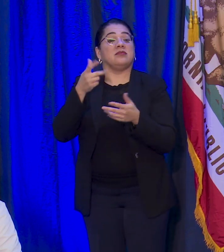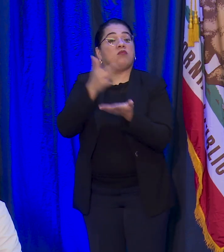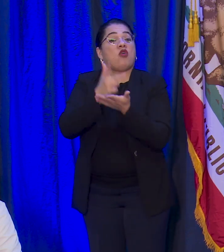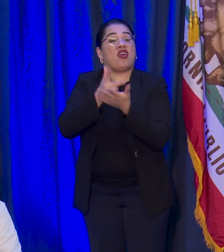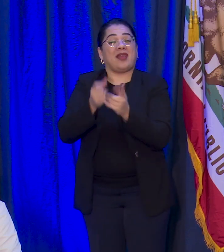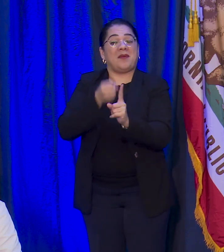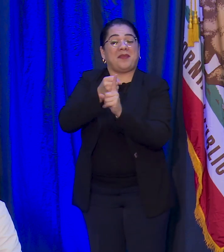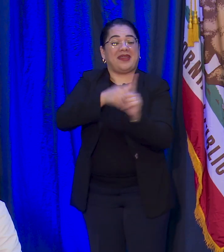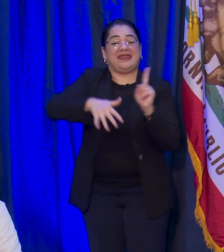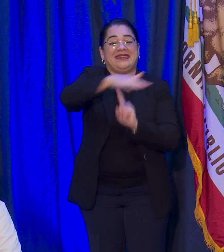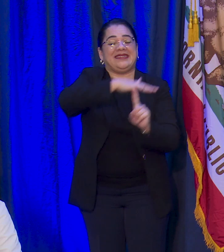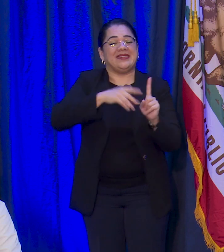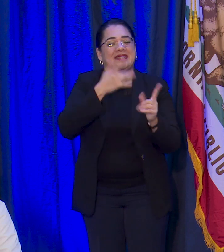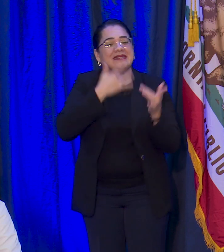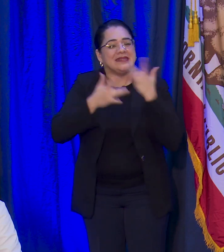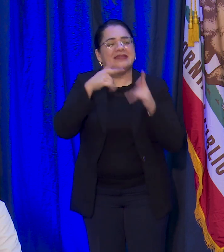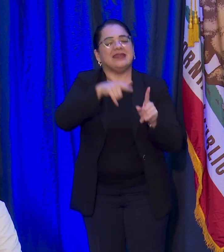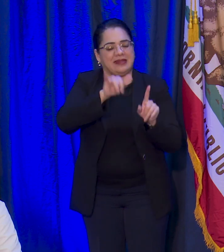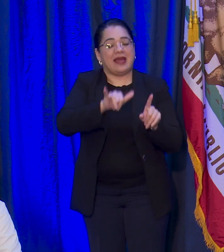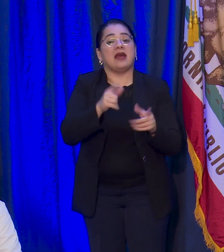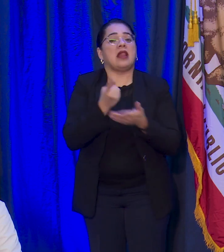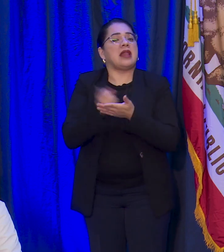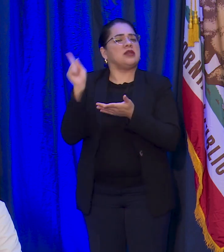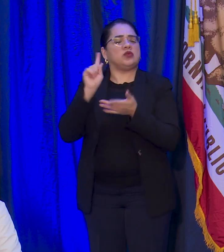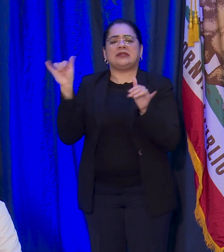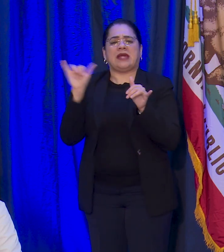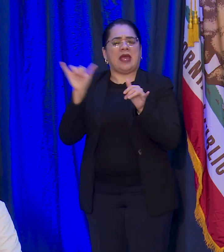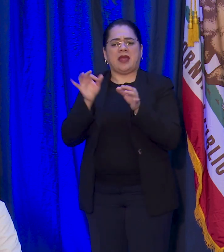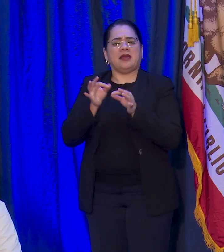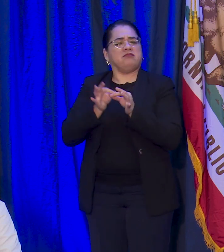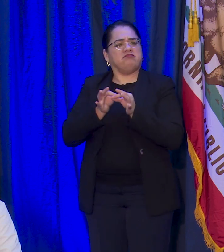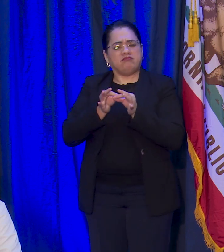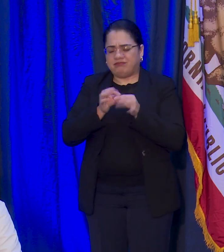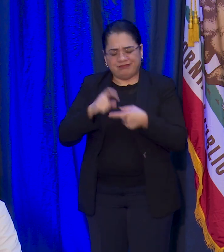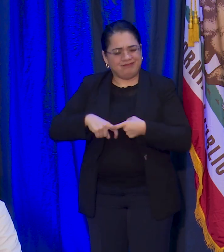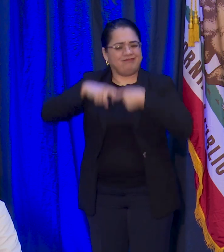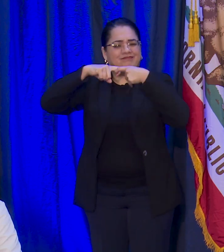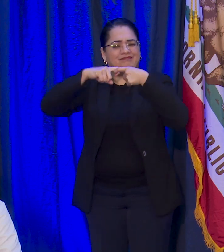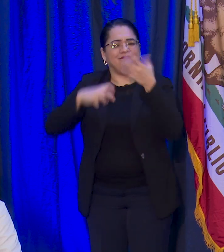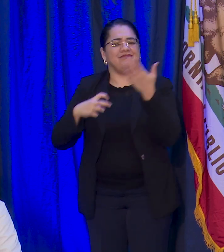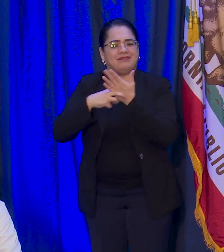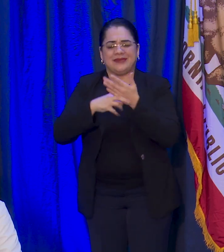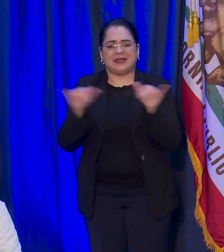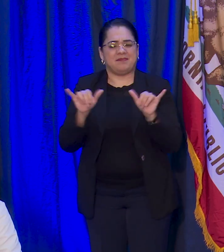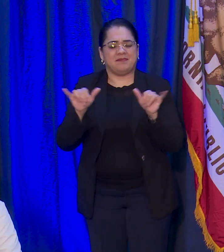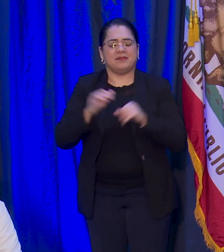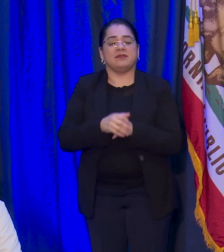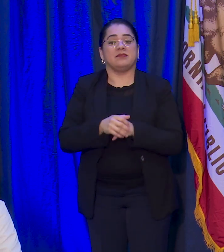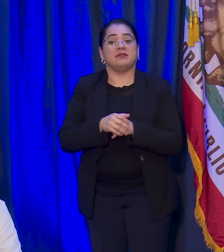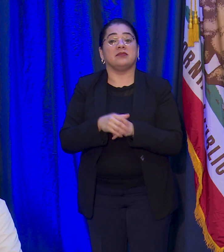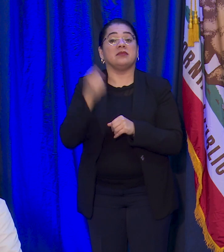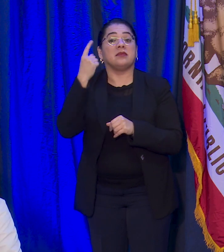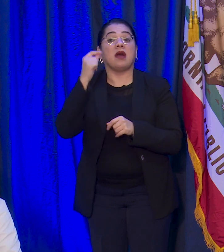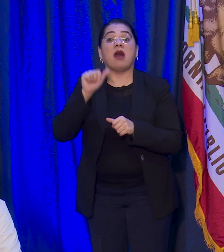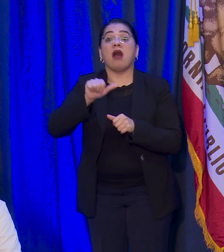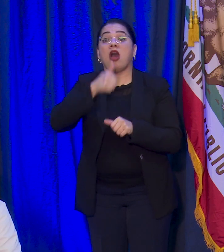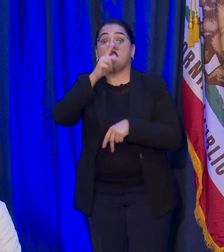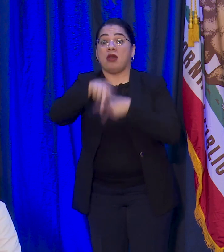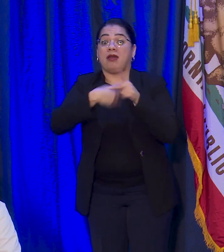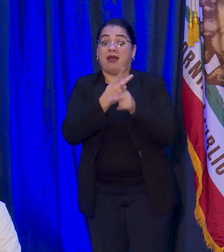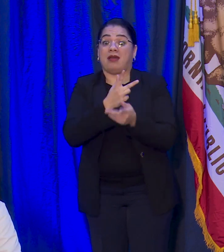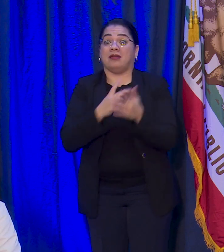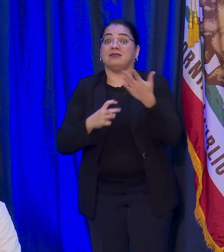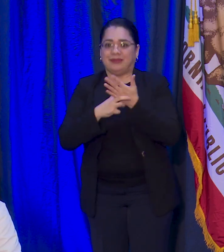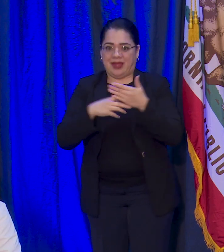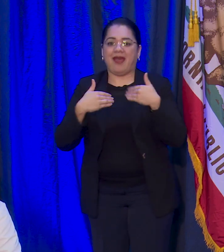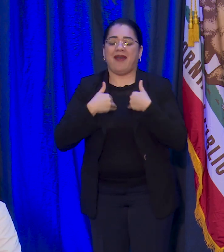this last week. However, I think it's really important for people to know that other types of citations, if you park in